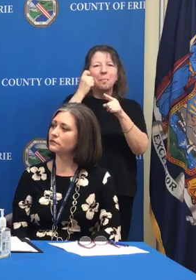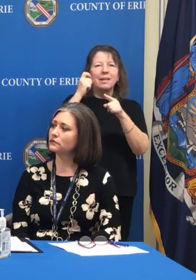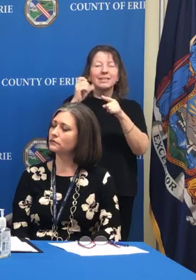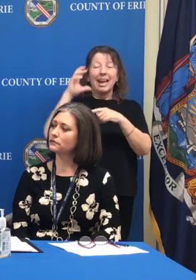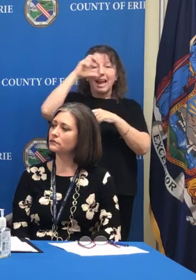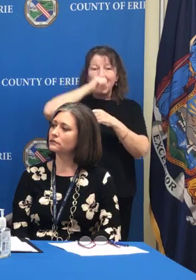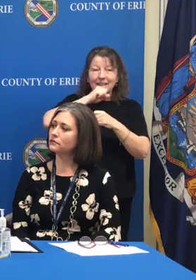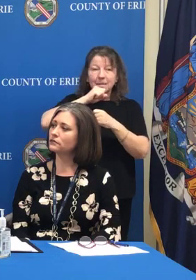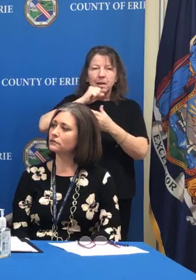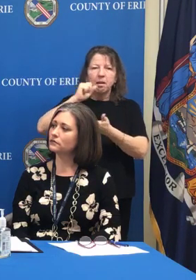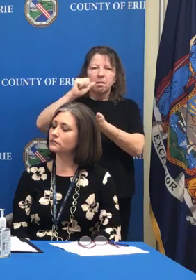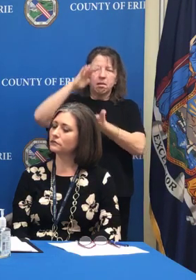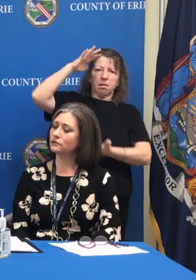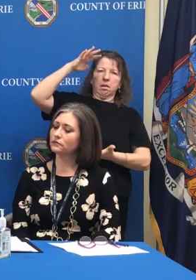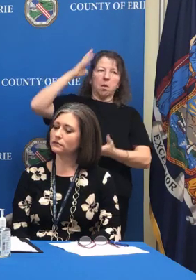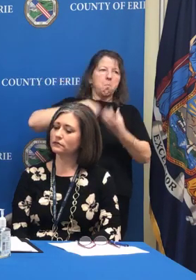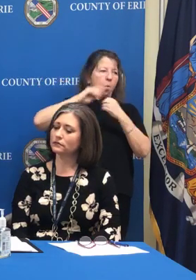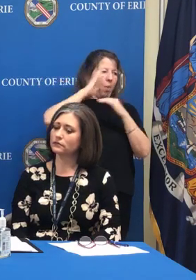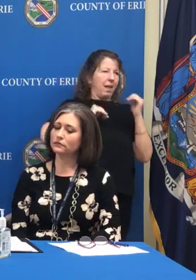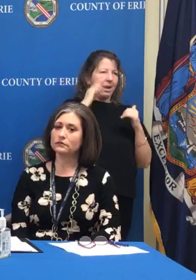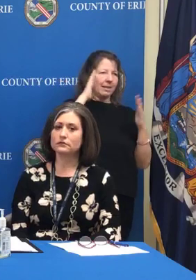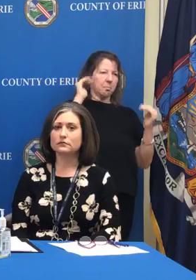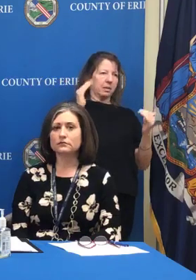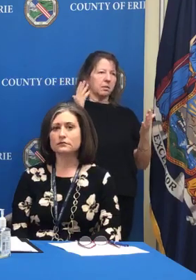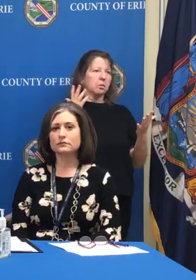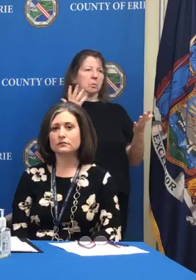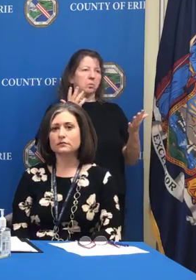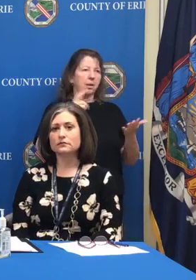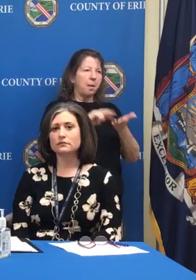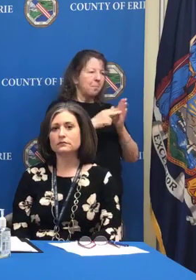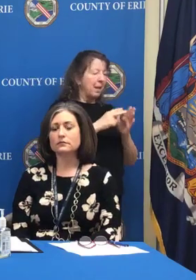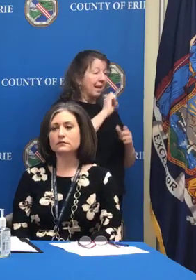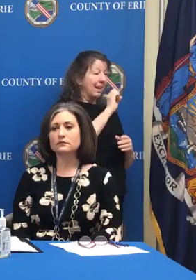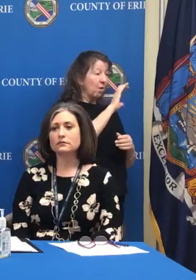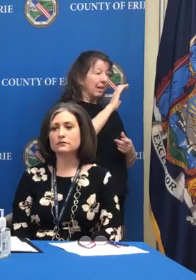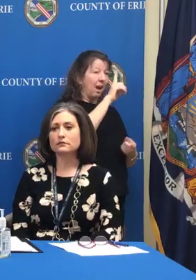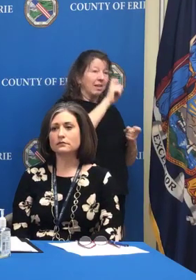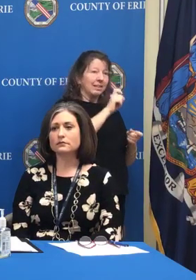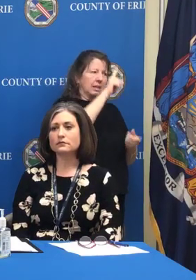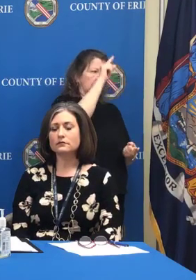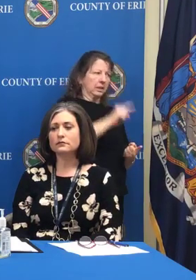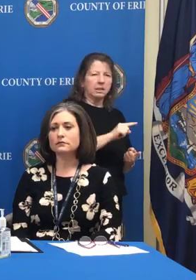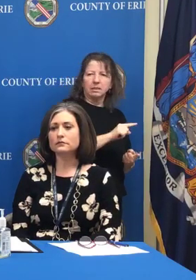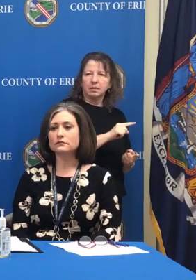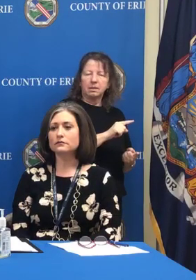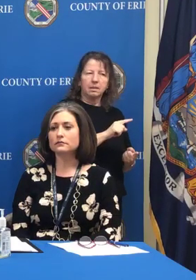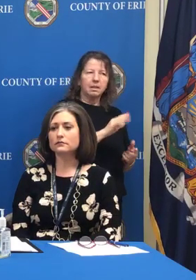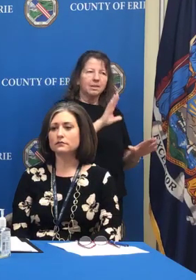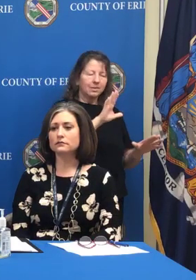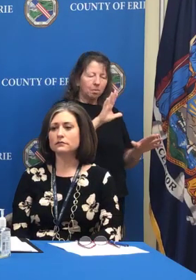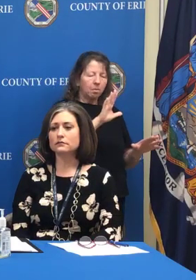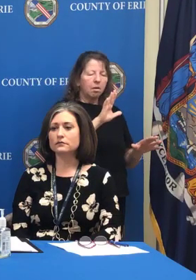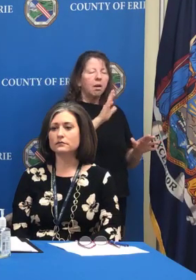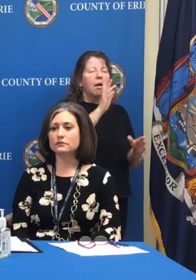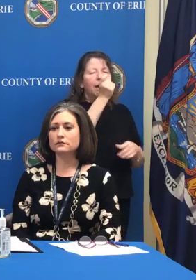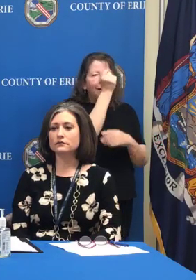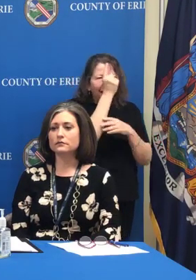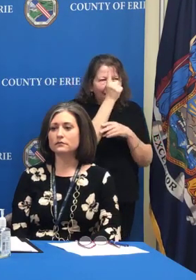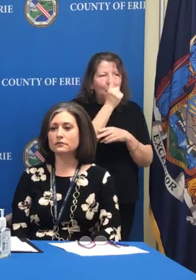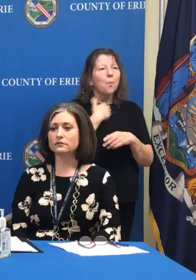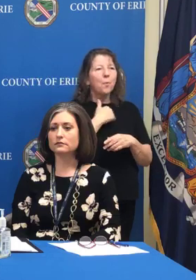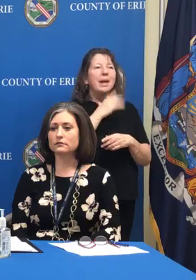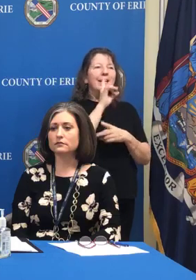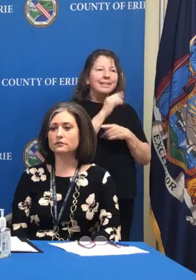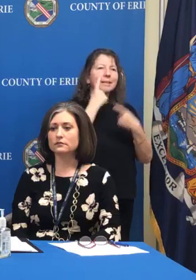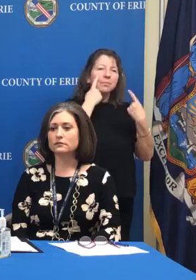we would be able to for Erie County. Now, when all is said and done, we've been able to do a little bit better than we probably originally estimated just because of